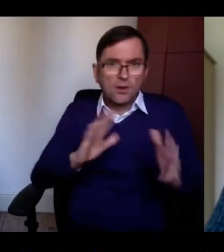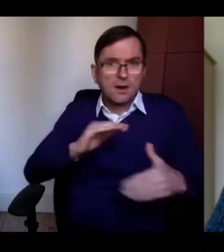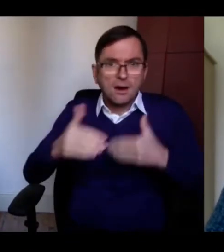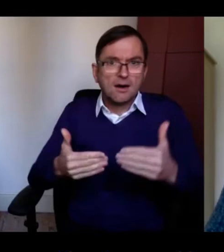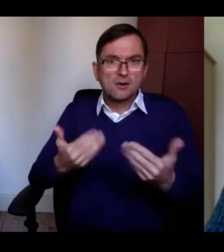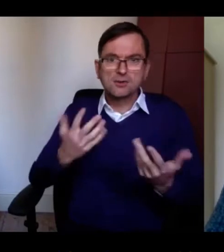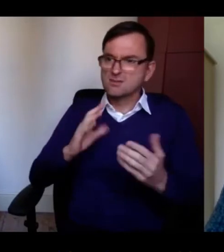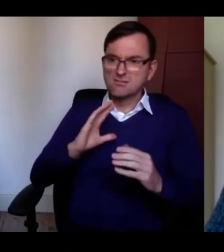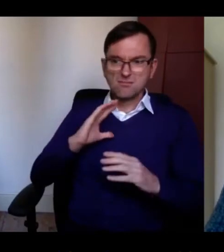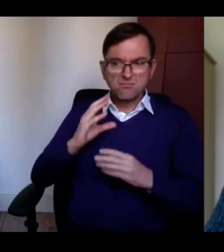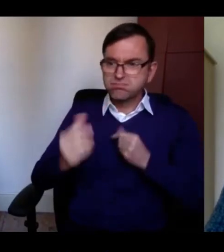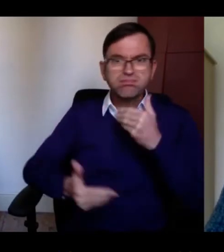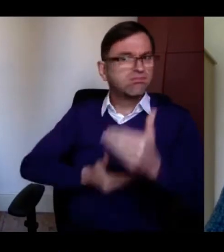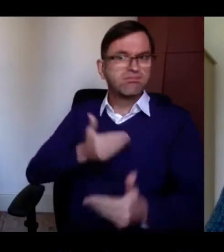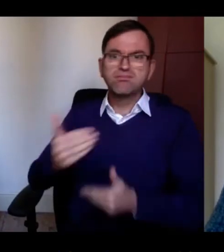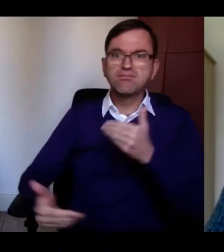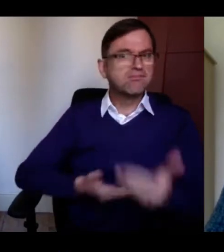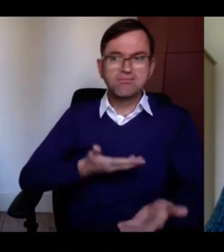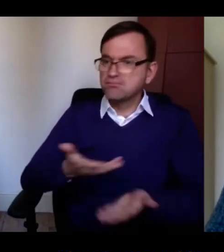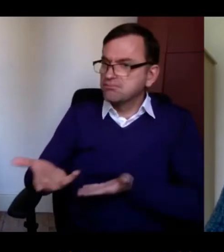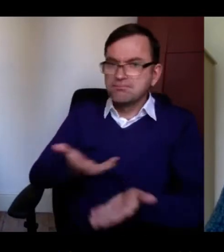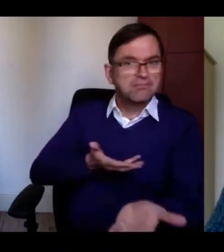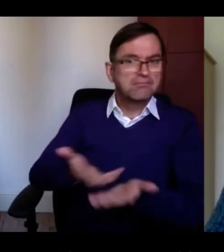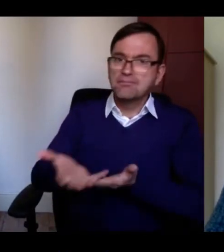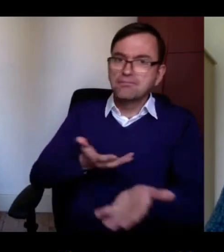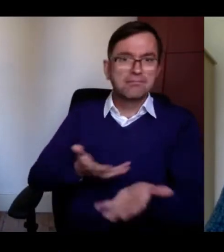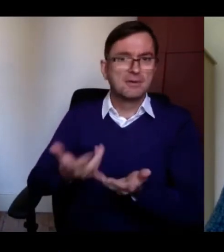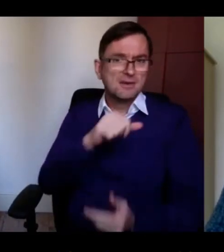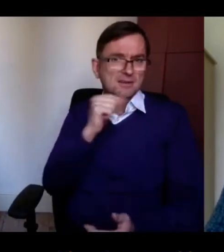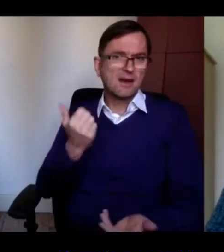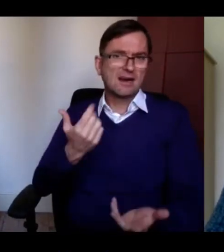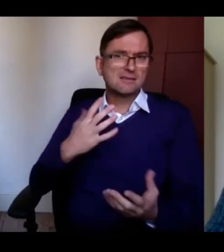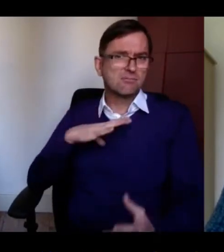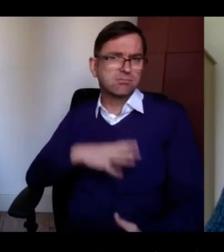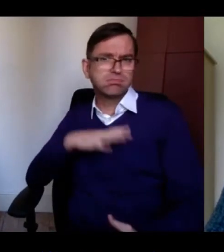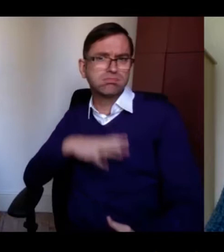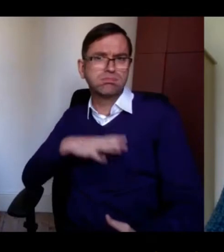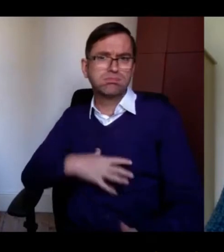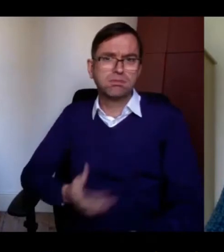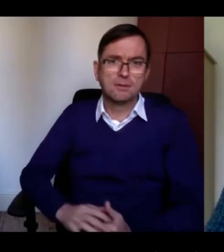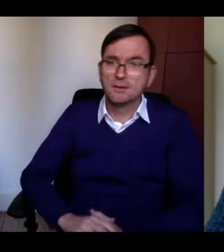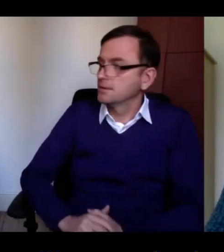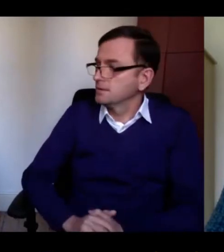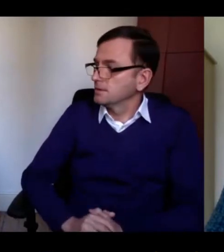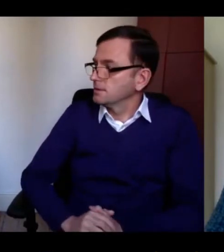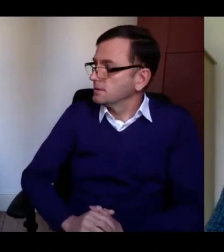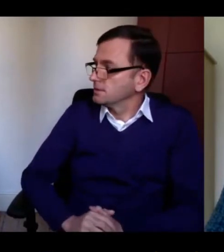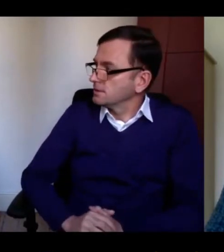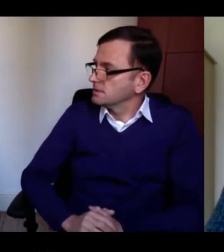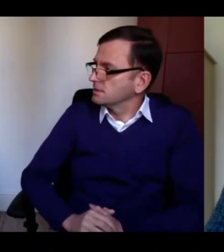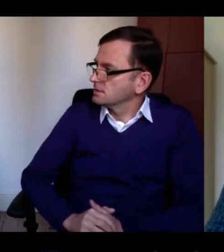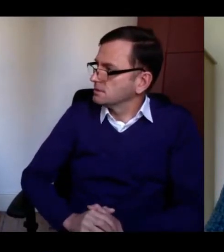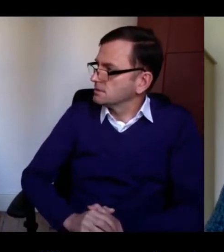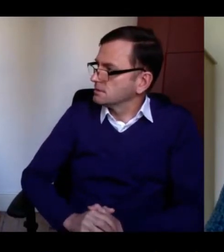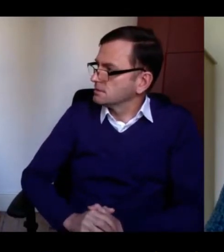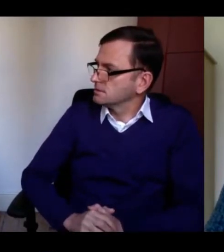else. There's no problem with me understanding things in BSL. It's a more relaxed